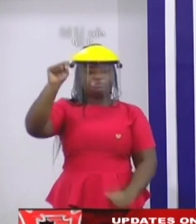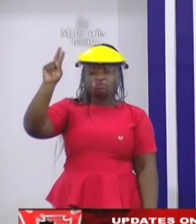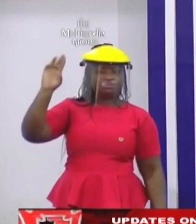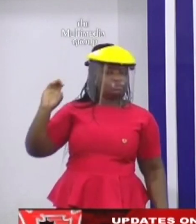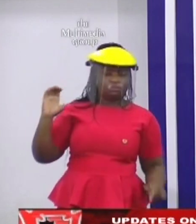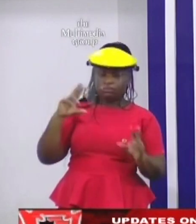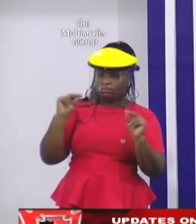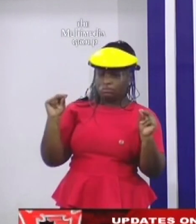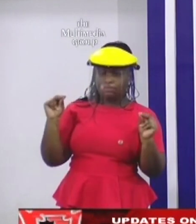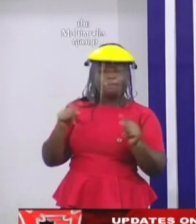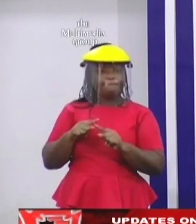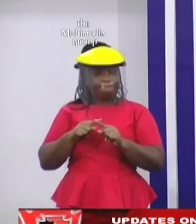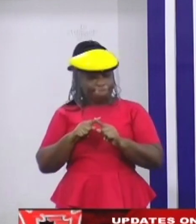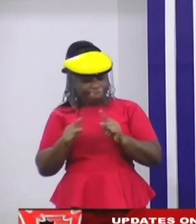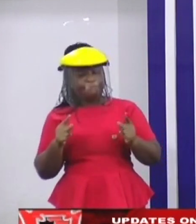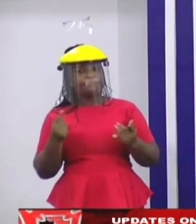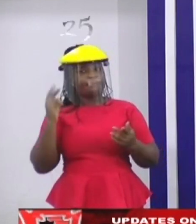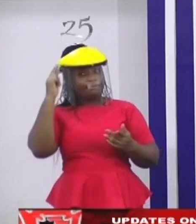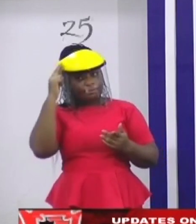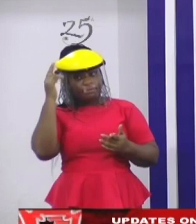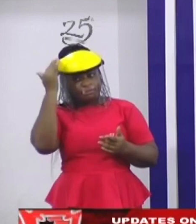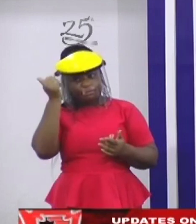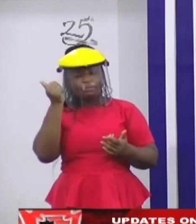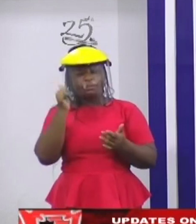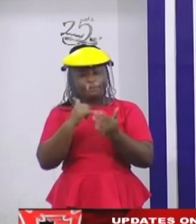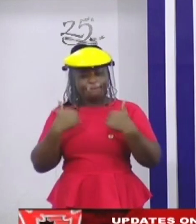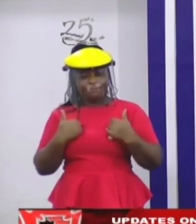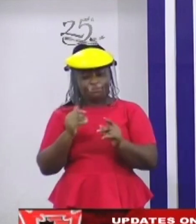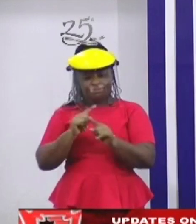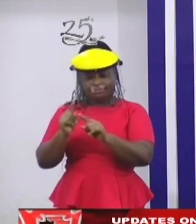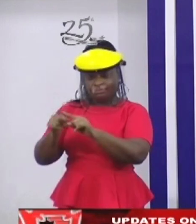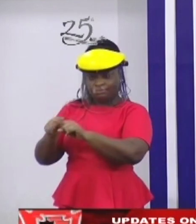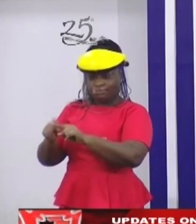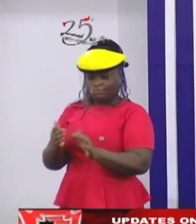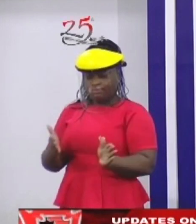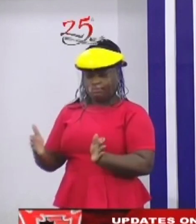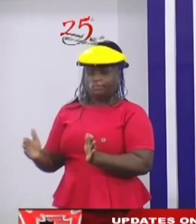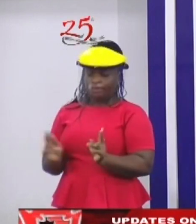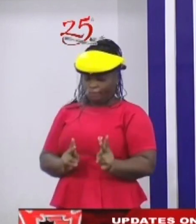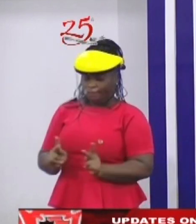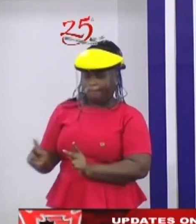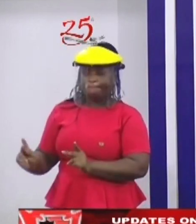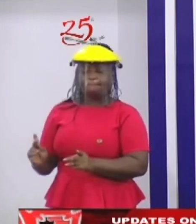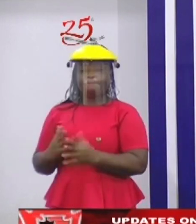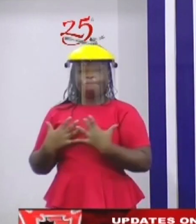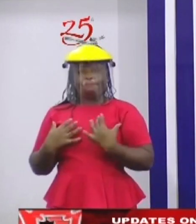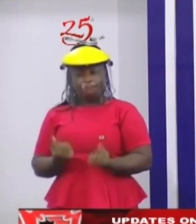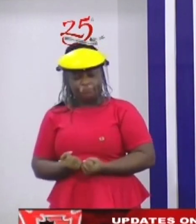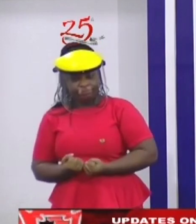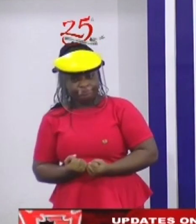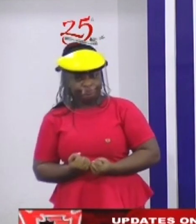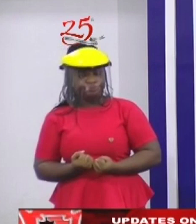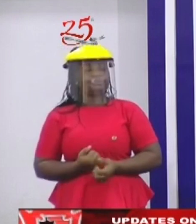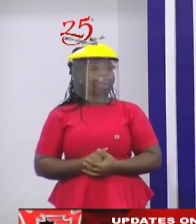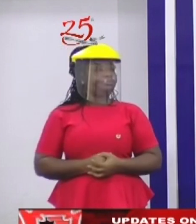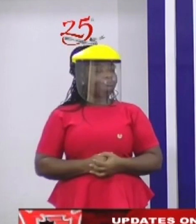with the TUC. It is for that reason that we have various categories of this, and we're in the process of rolling them out.